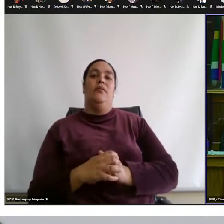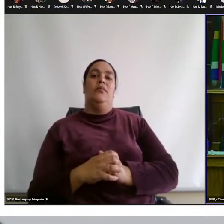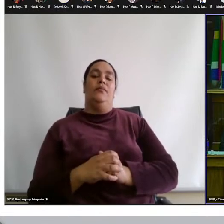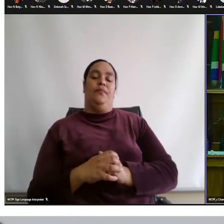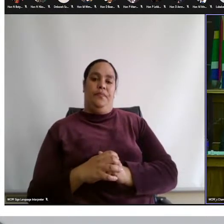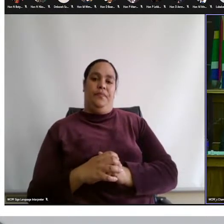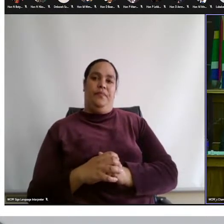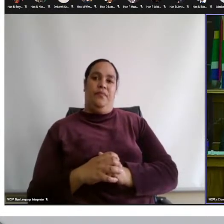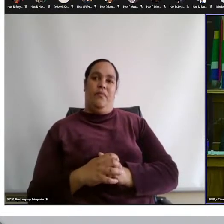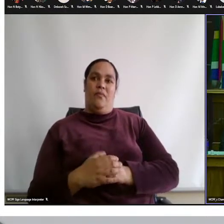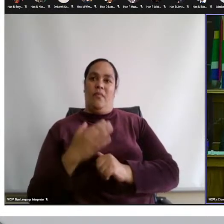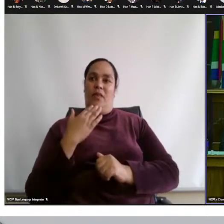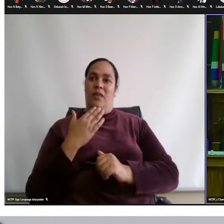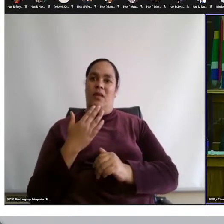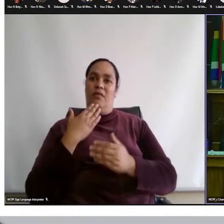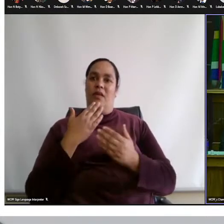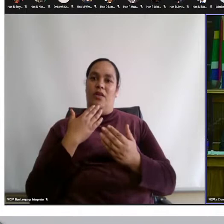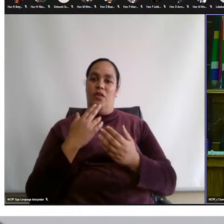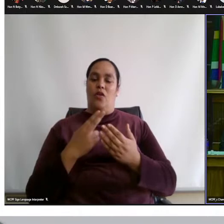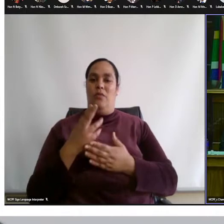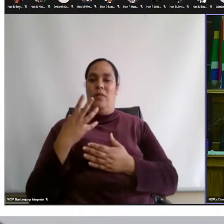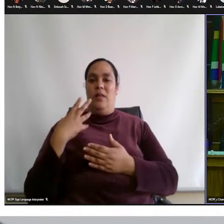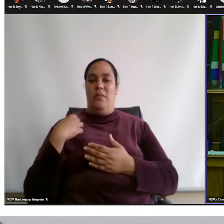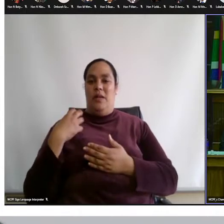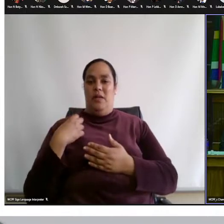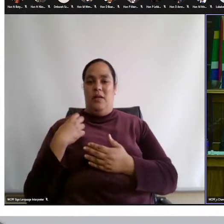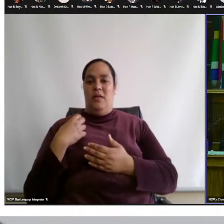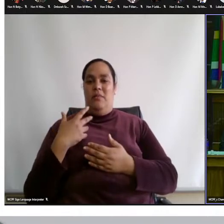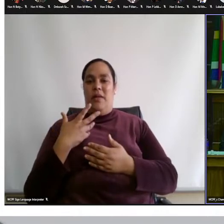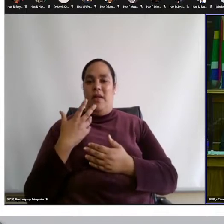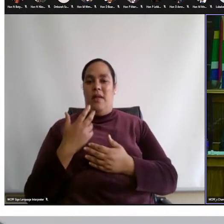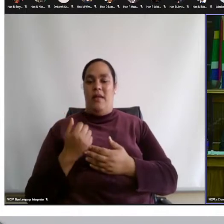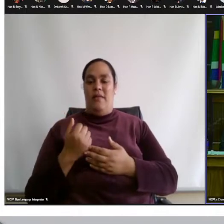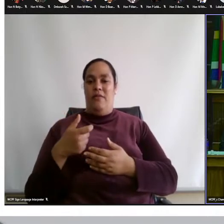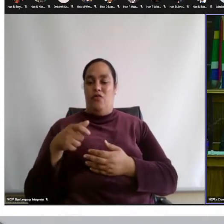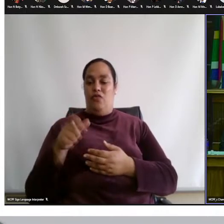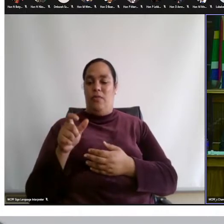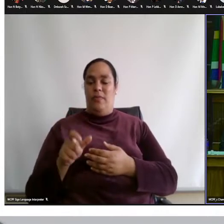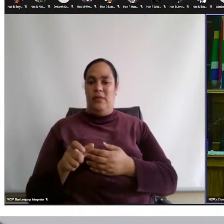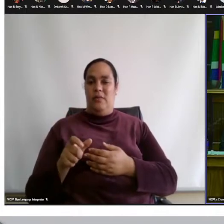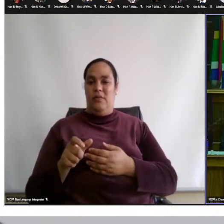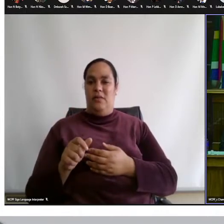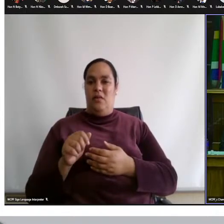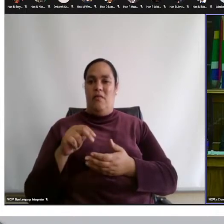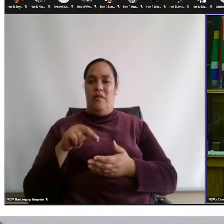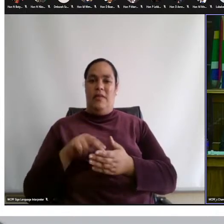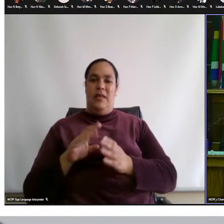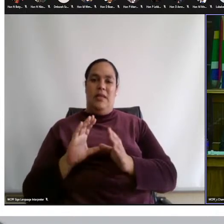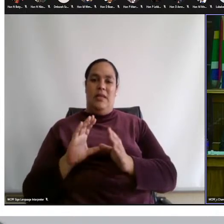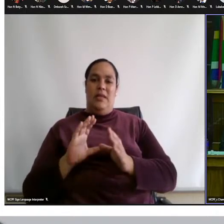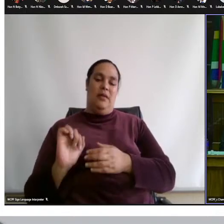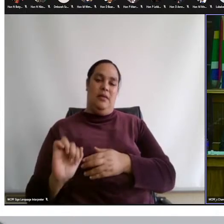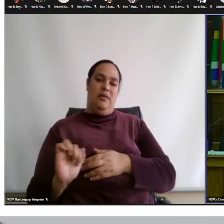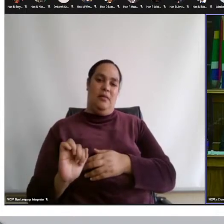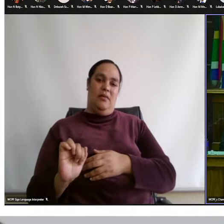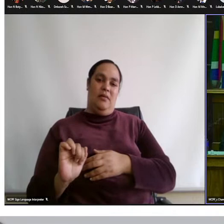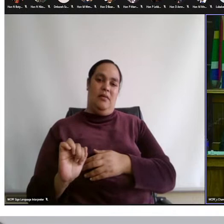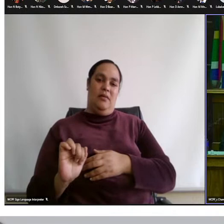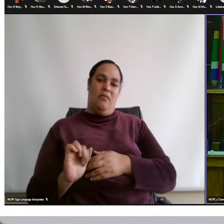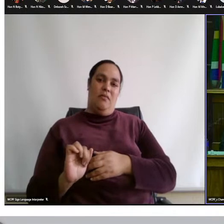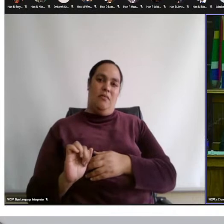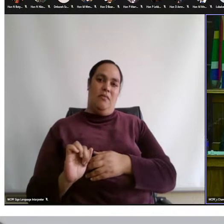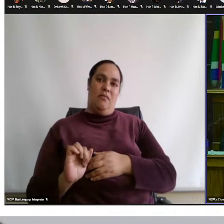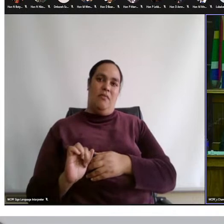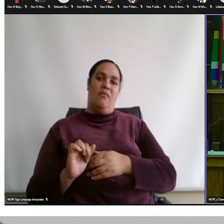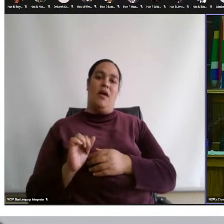Thank you, Honourable Minister. I've got the chair of the standing committee, and